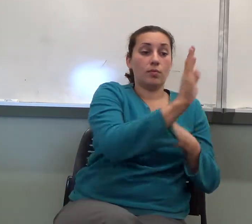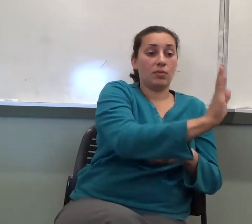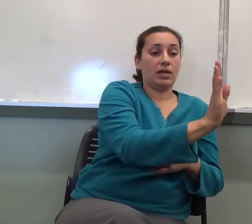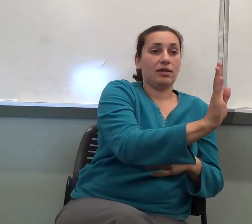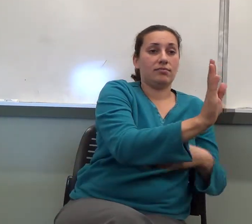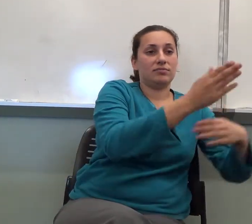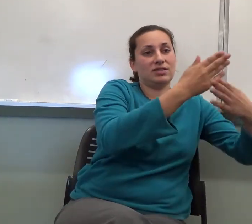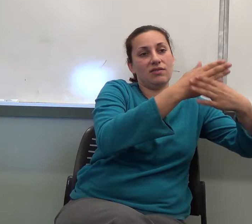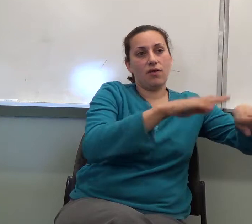case 40.